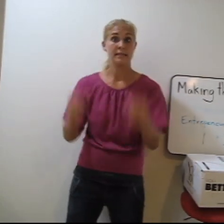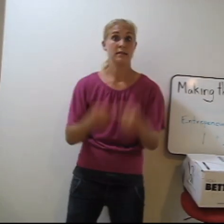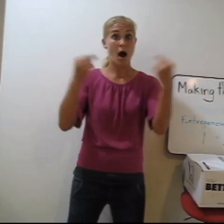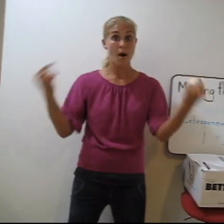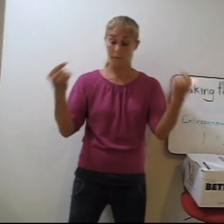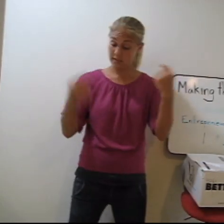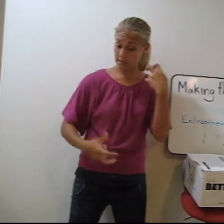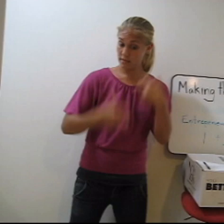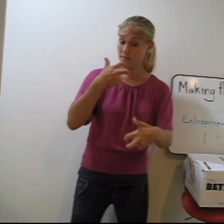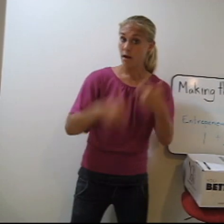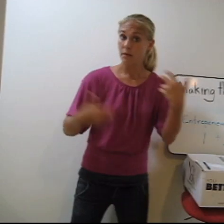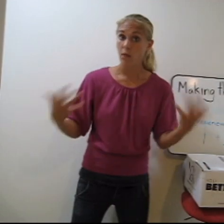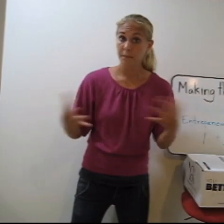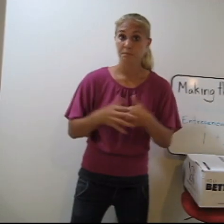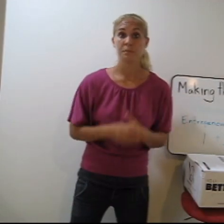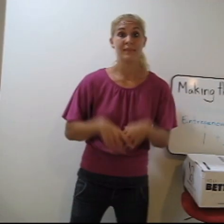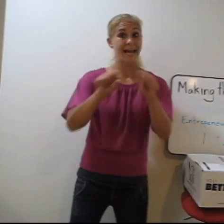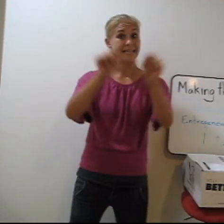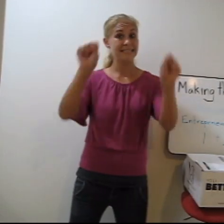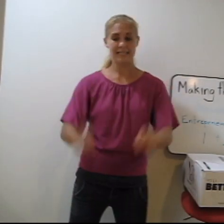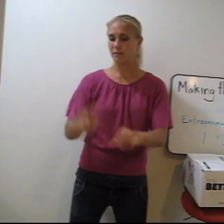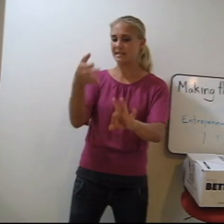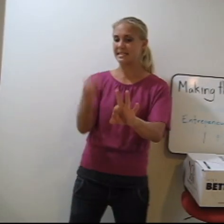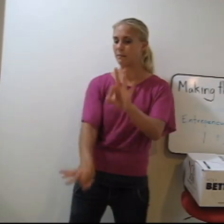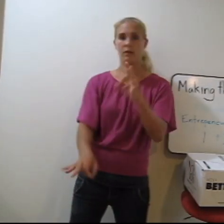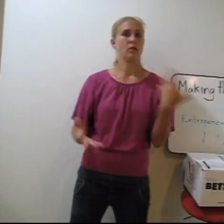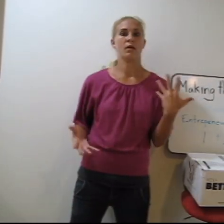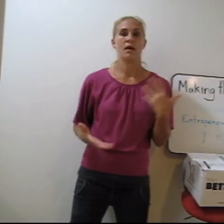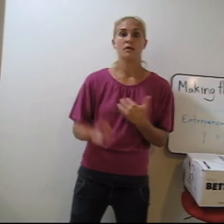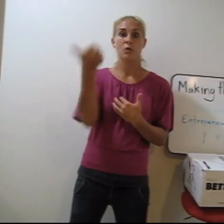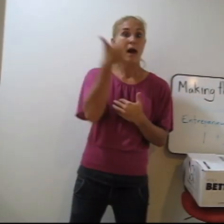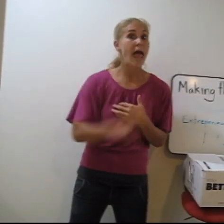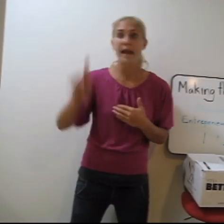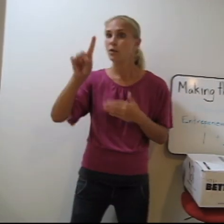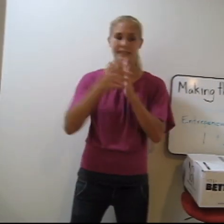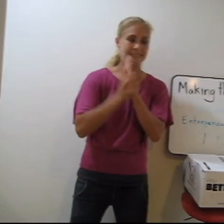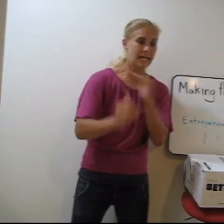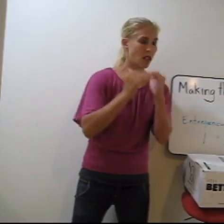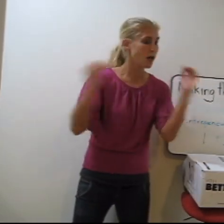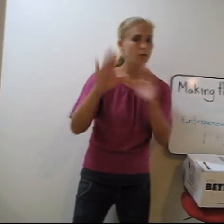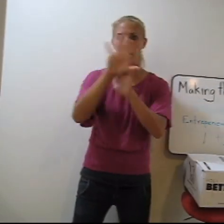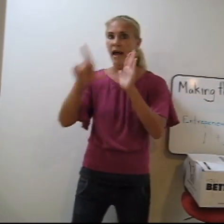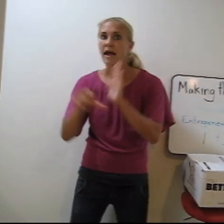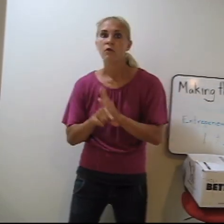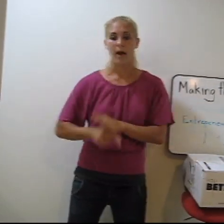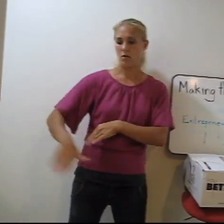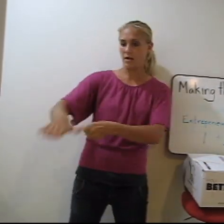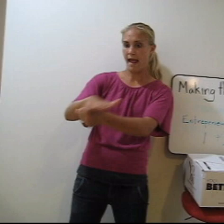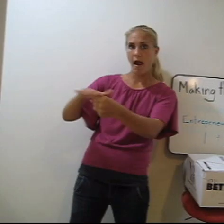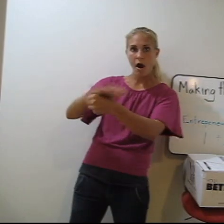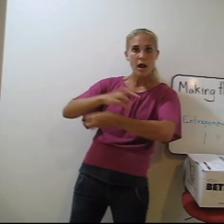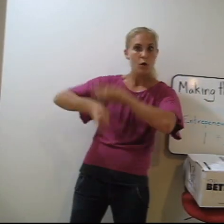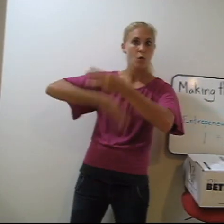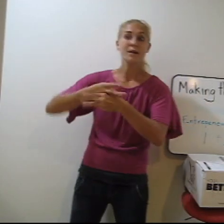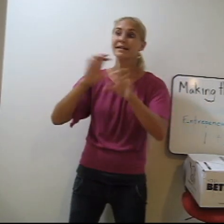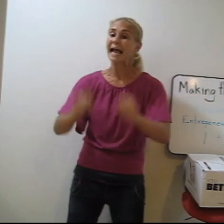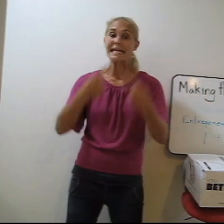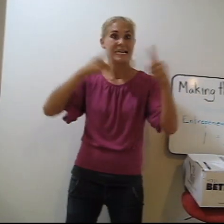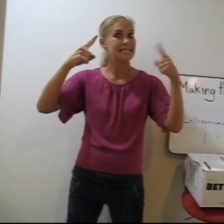is a system of simplicity so that anyone from any background, skill level, and geographic region can successfully do everything that you